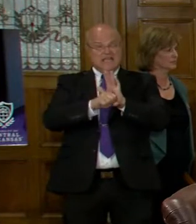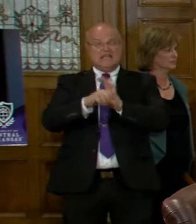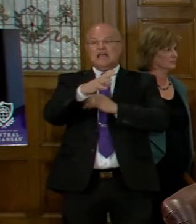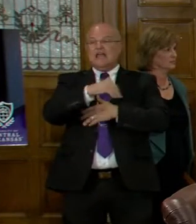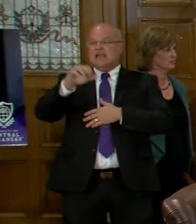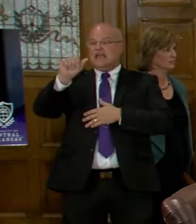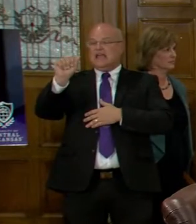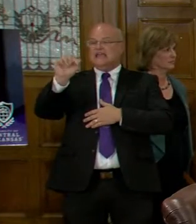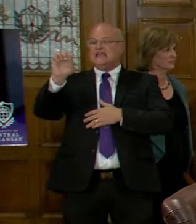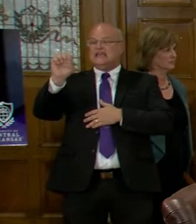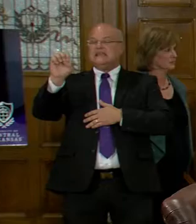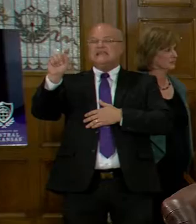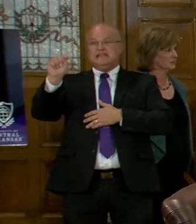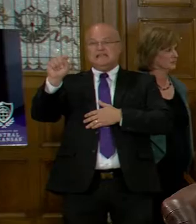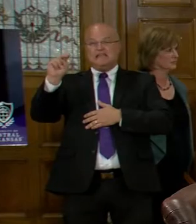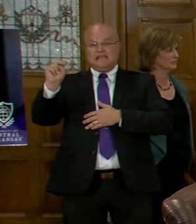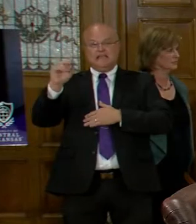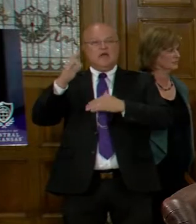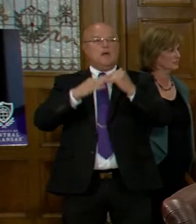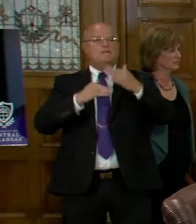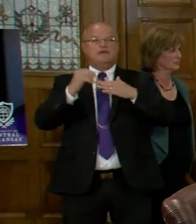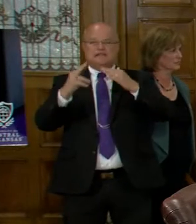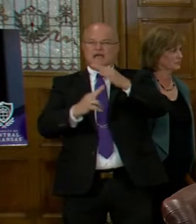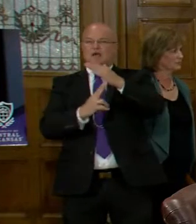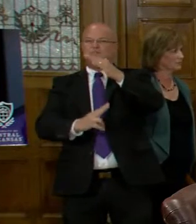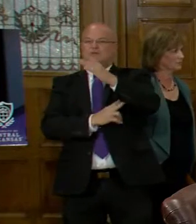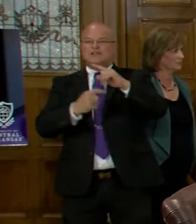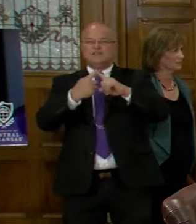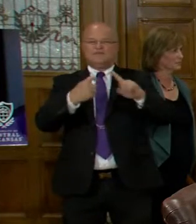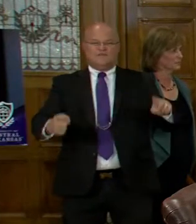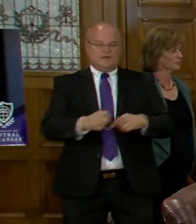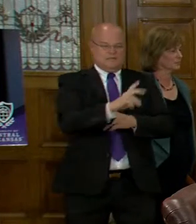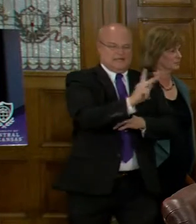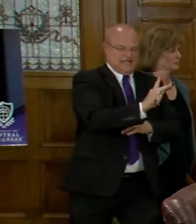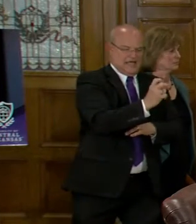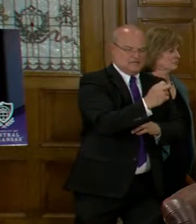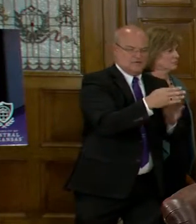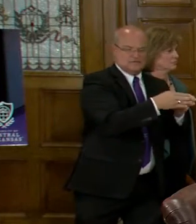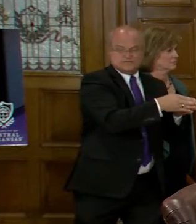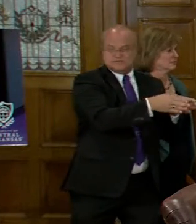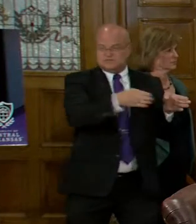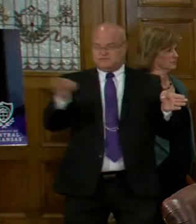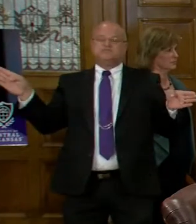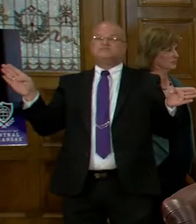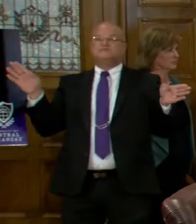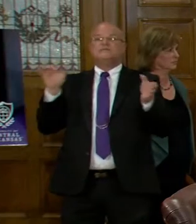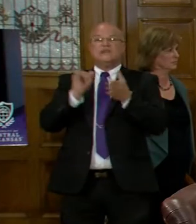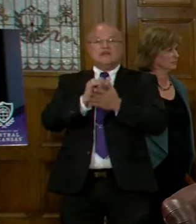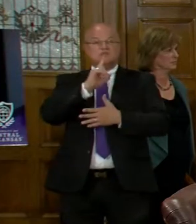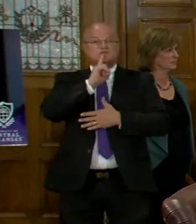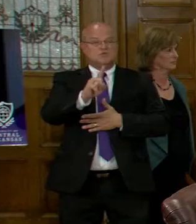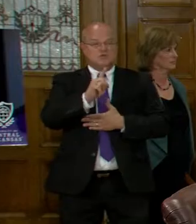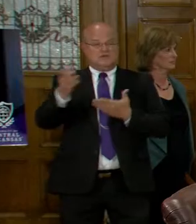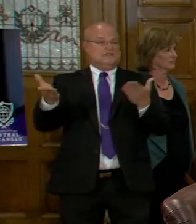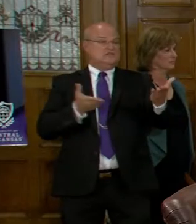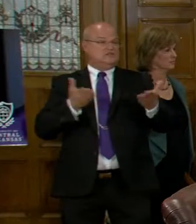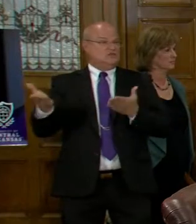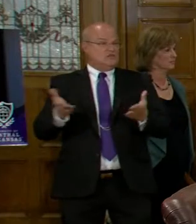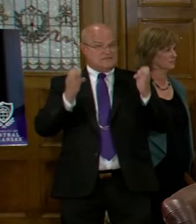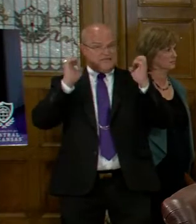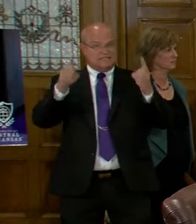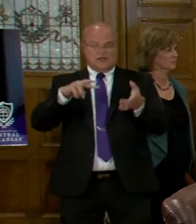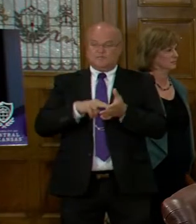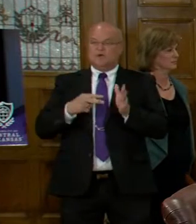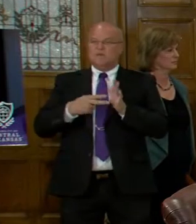building a bridge to K-12 and to the general public, to creating an asset that truly is at the service and